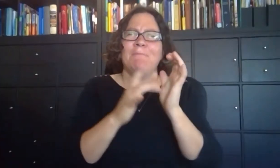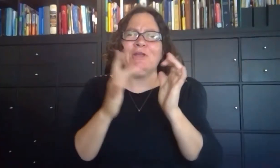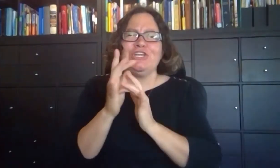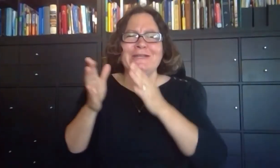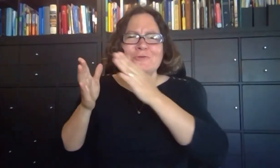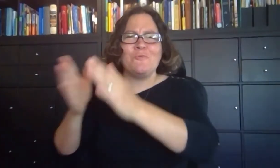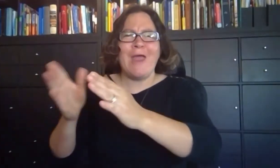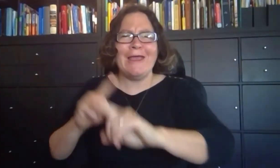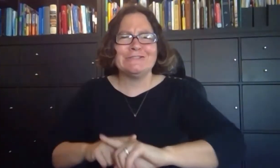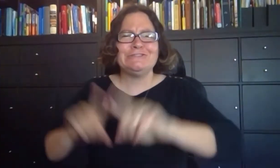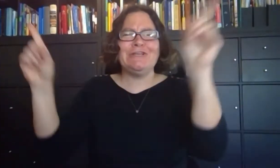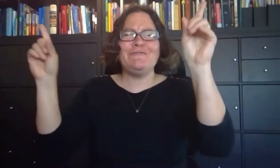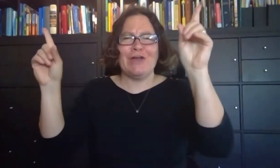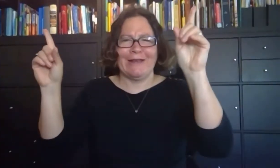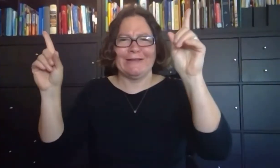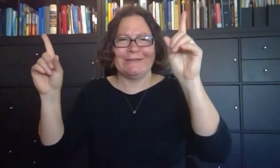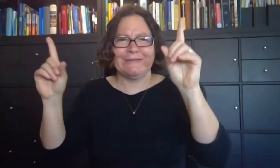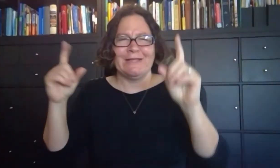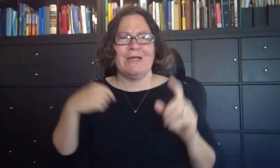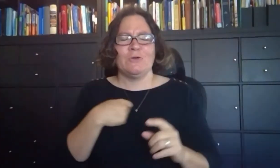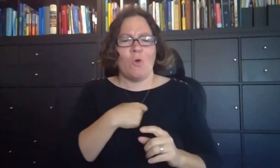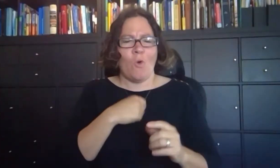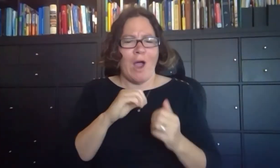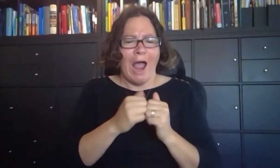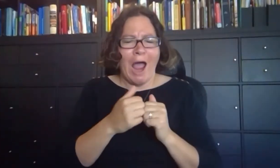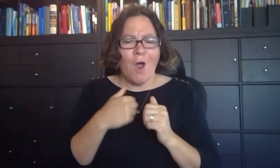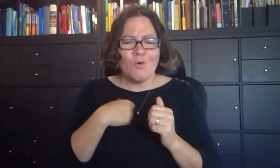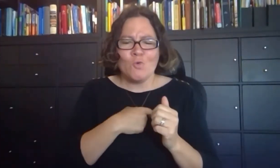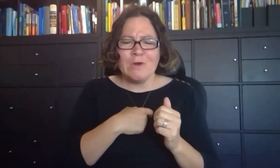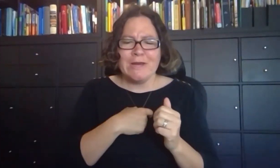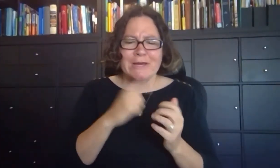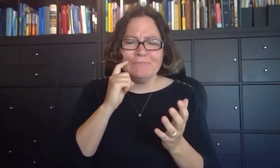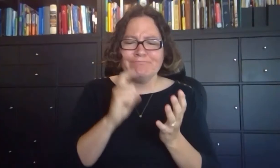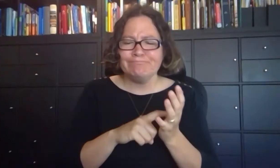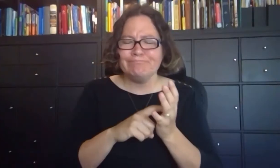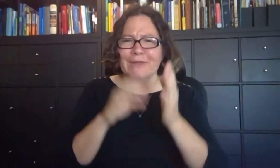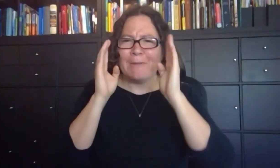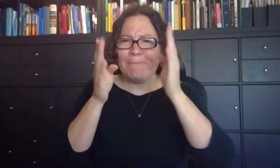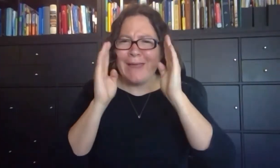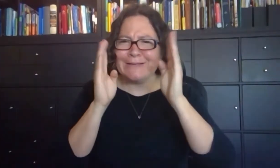so much, and Jesus's way is so different.